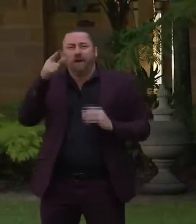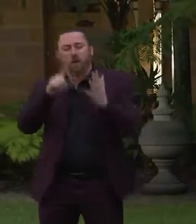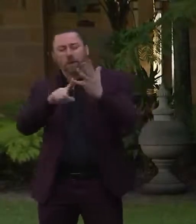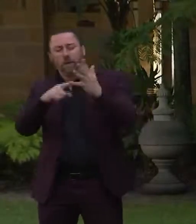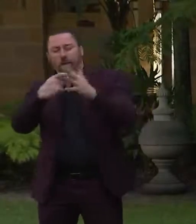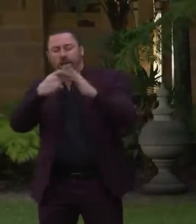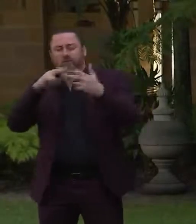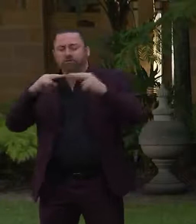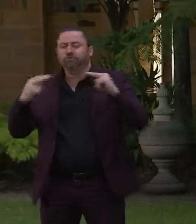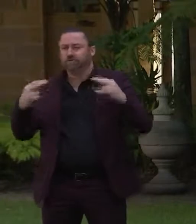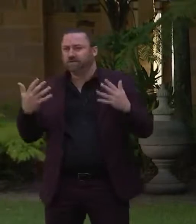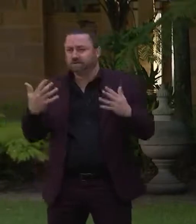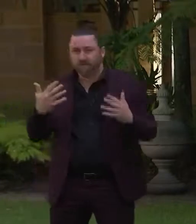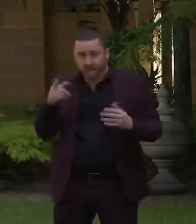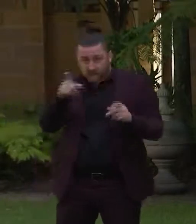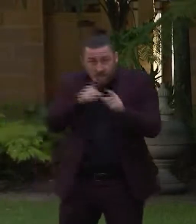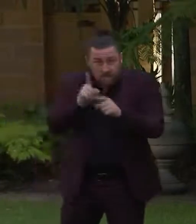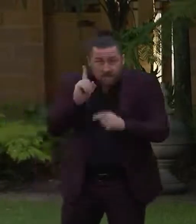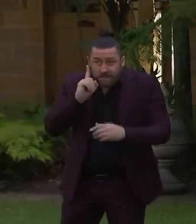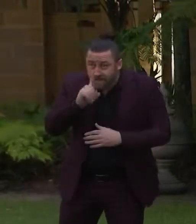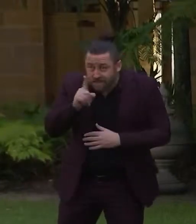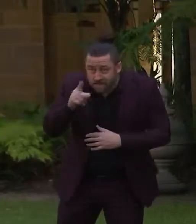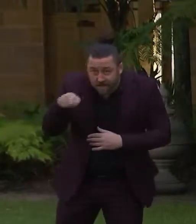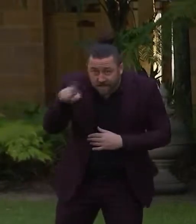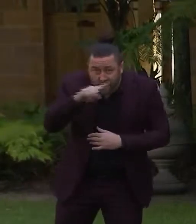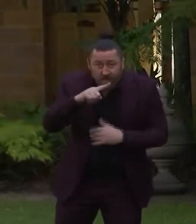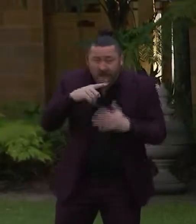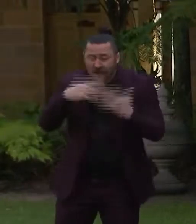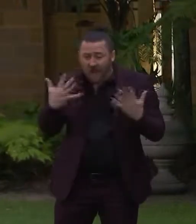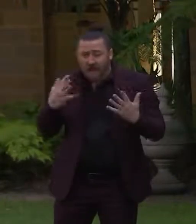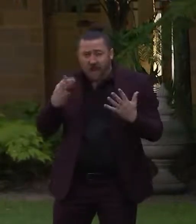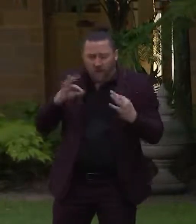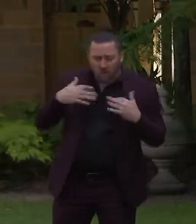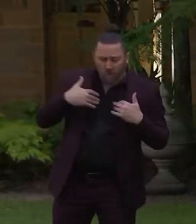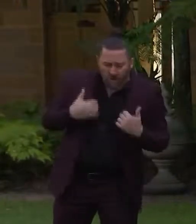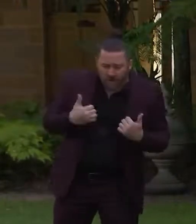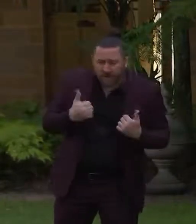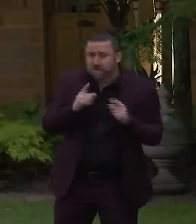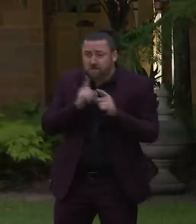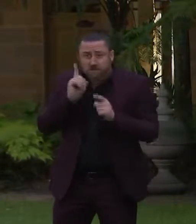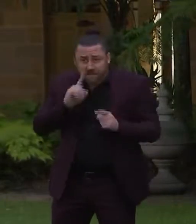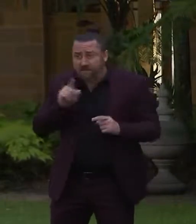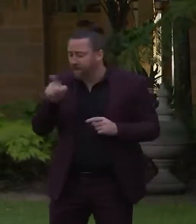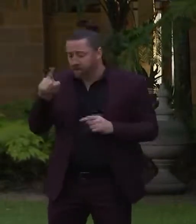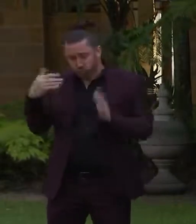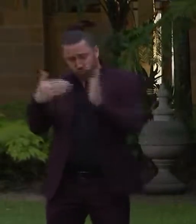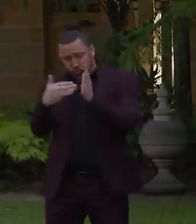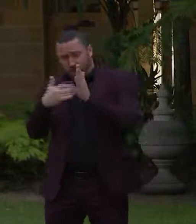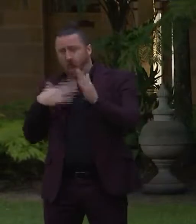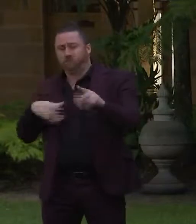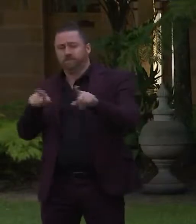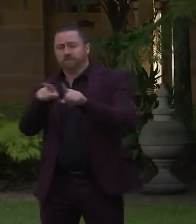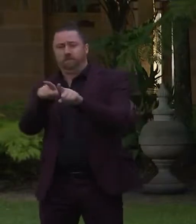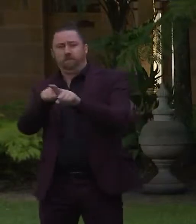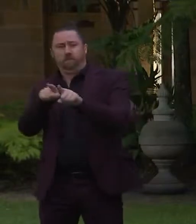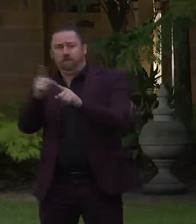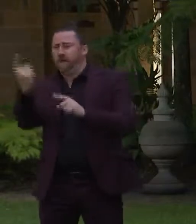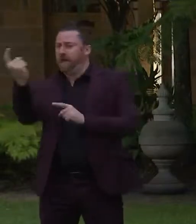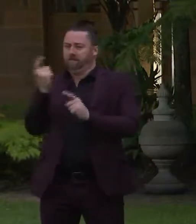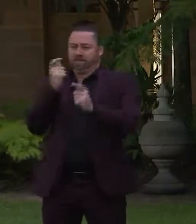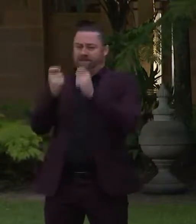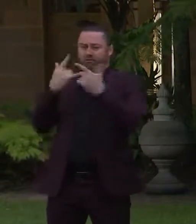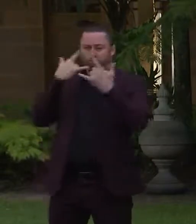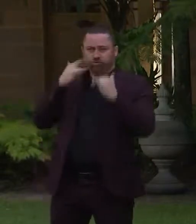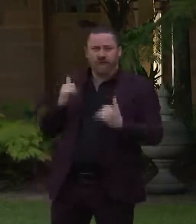in Queensland, as happened yesterday, anyone with any symptoms, come forward and get tested immediately. Don't think